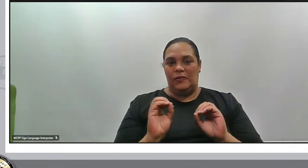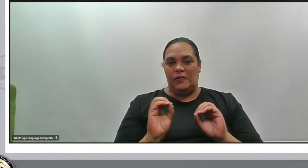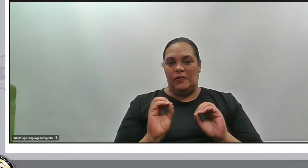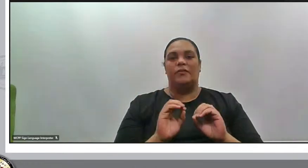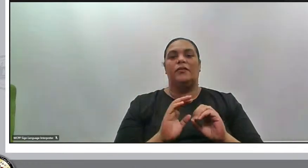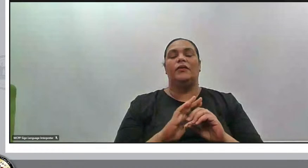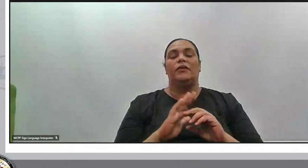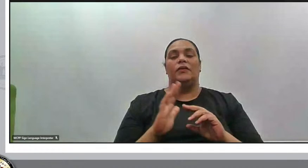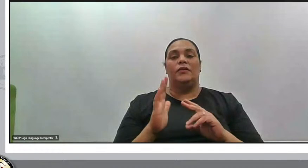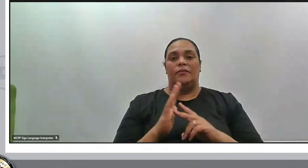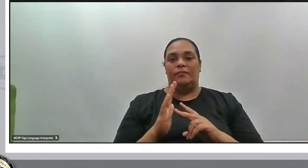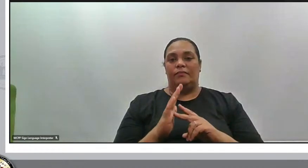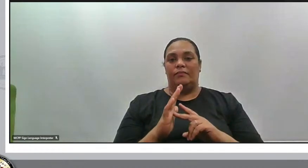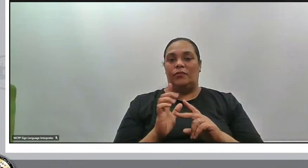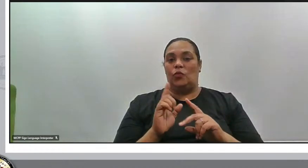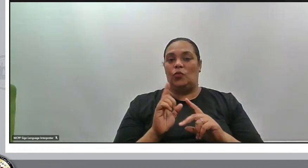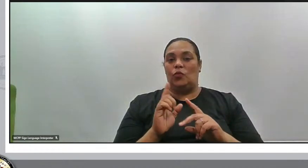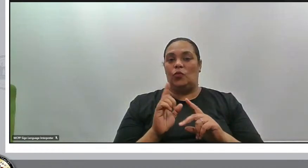65? Going once,